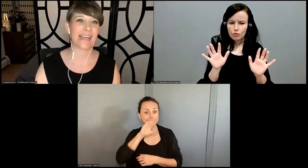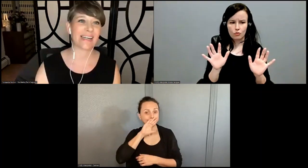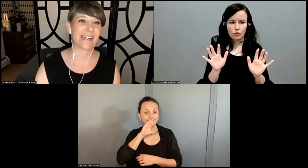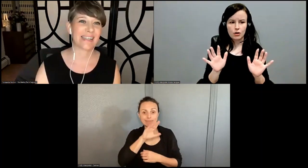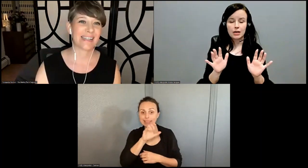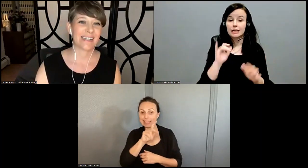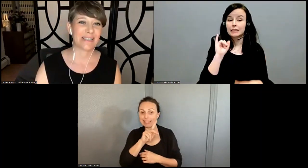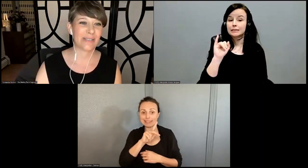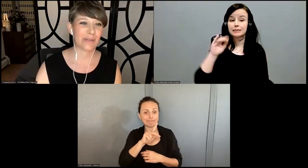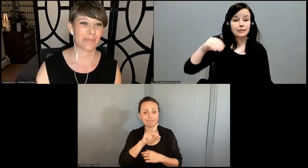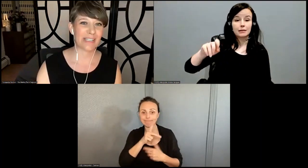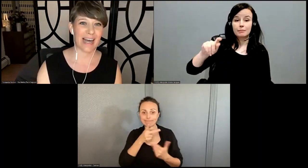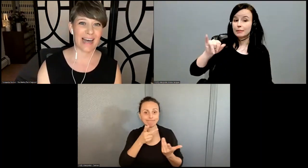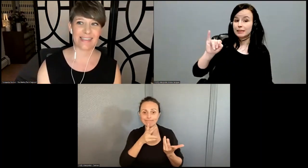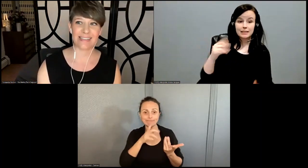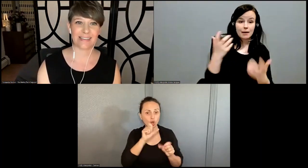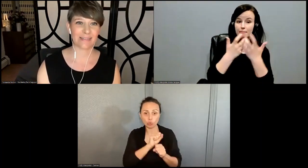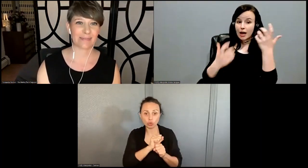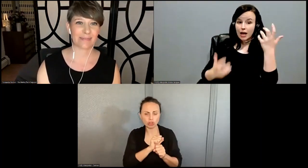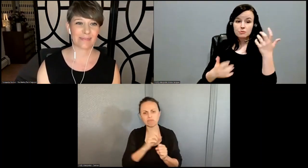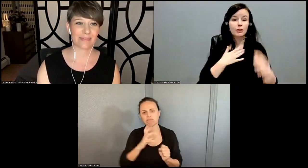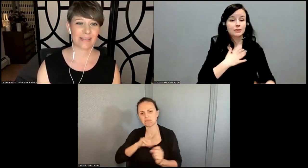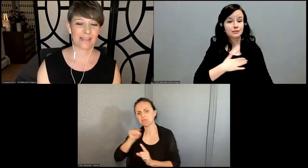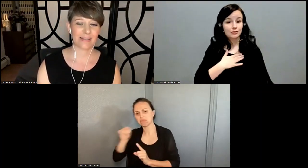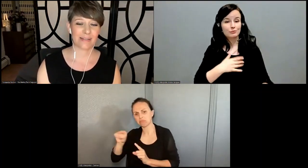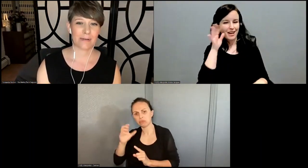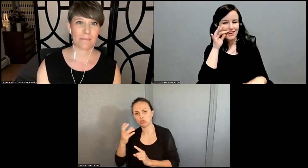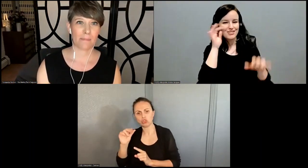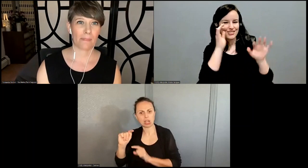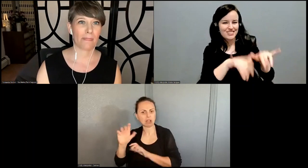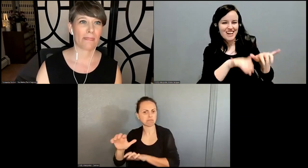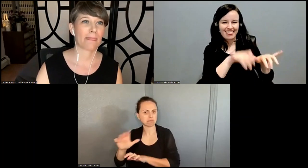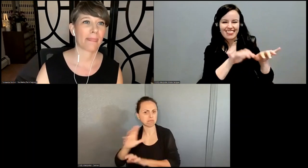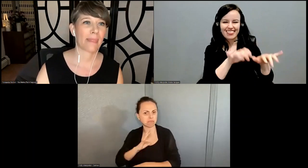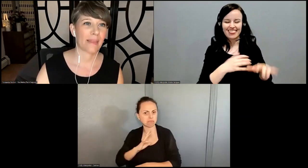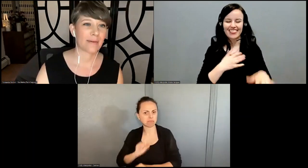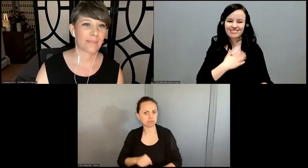use the Zoom chat.